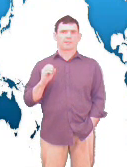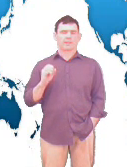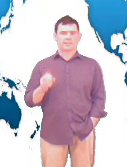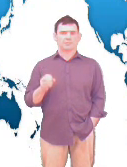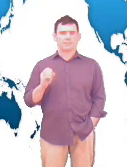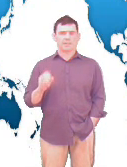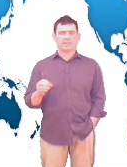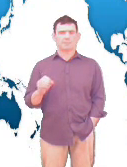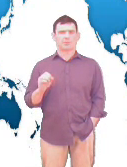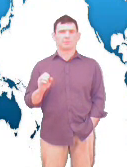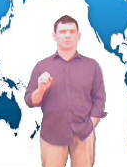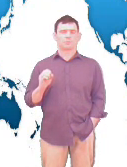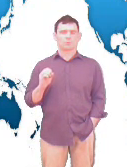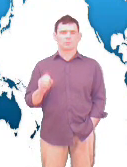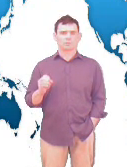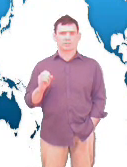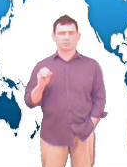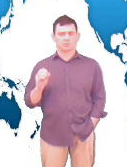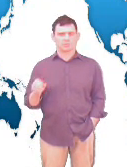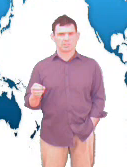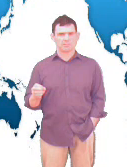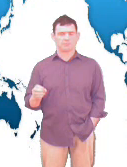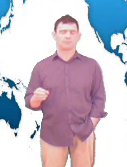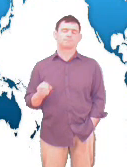And as you think about what you would like to achieve,